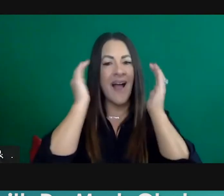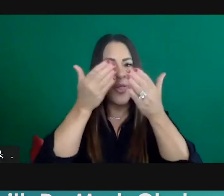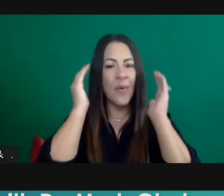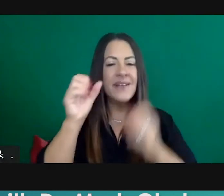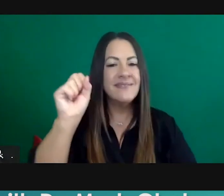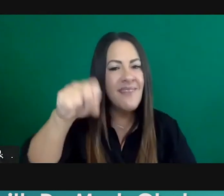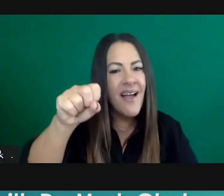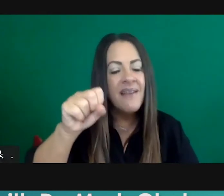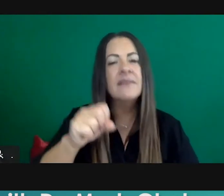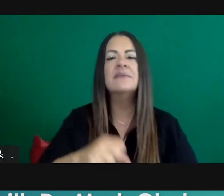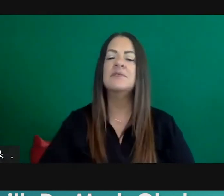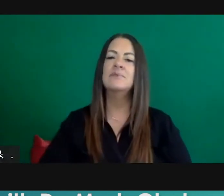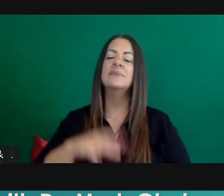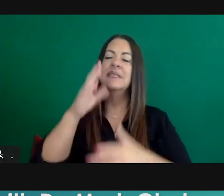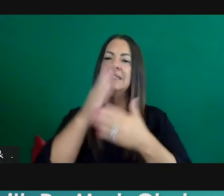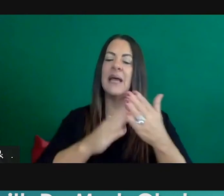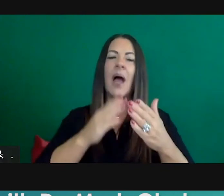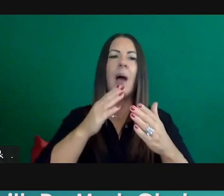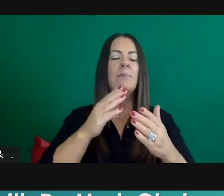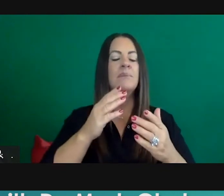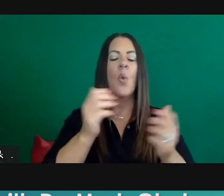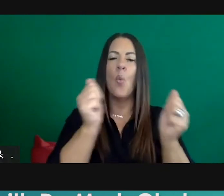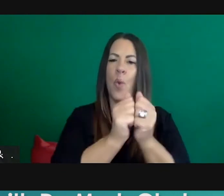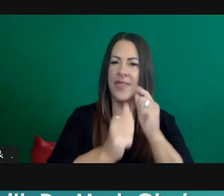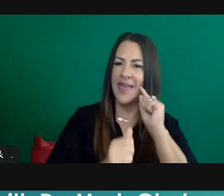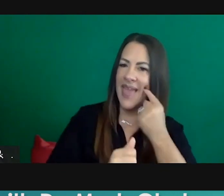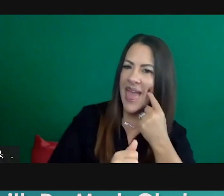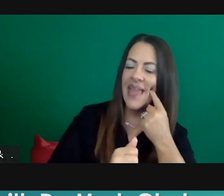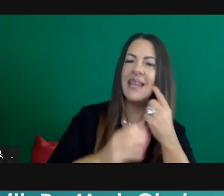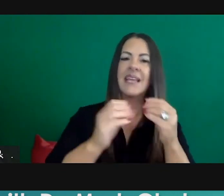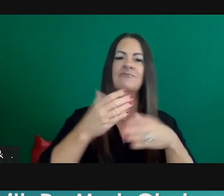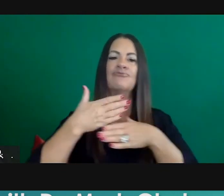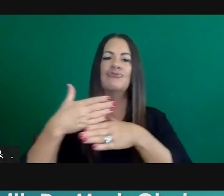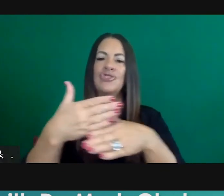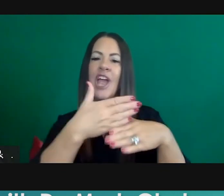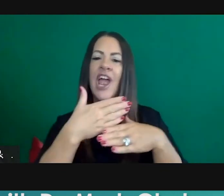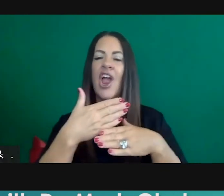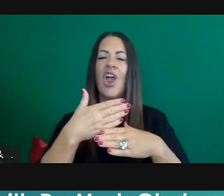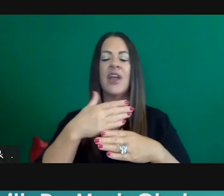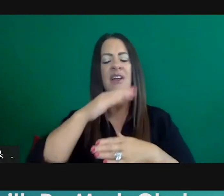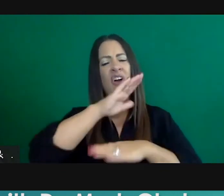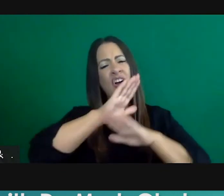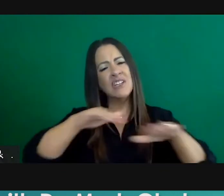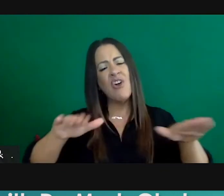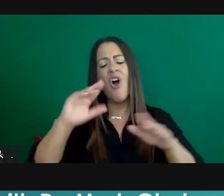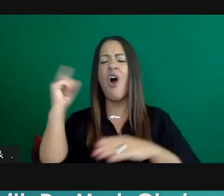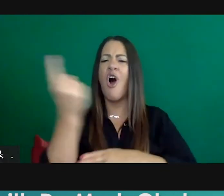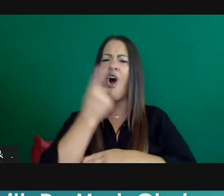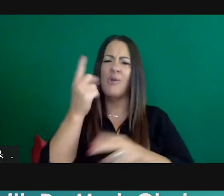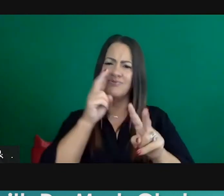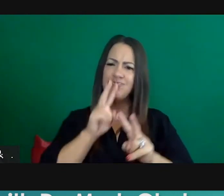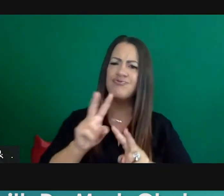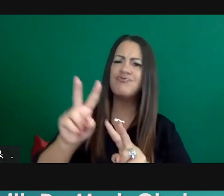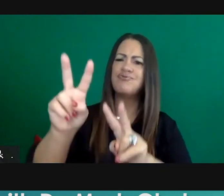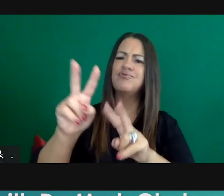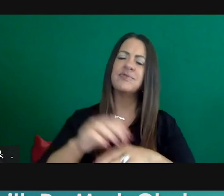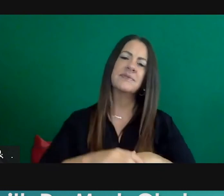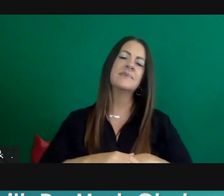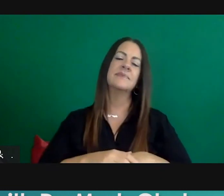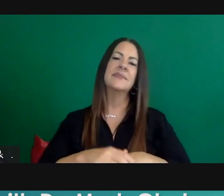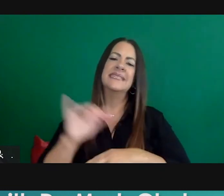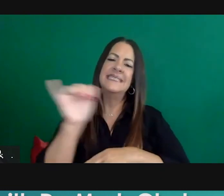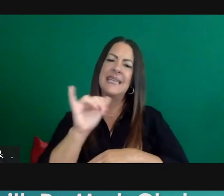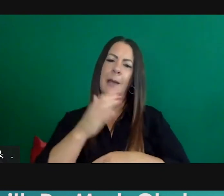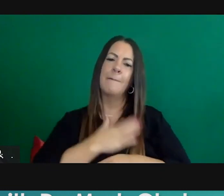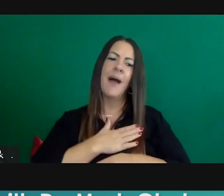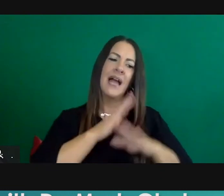traditions of candy and sharing that kids really look forward to. Really encouraging my own kids.